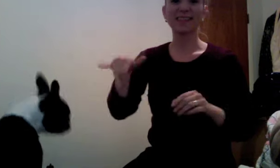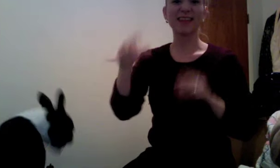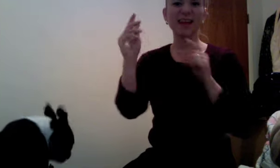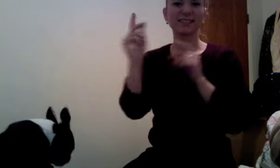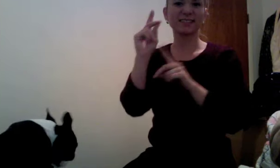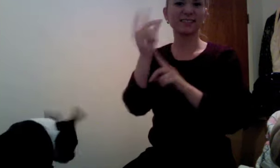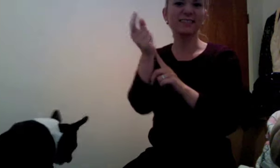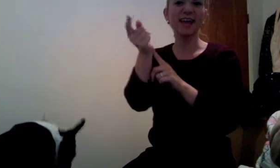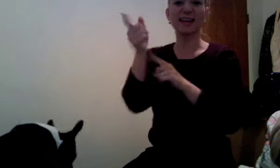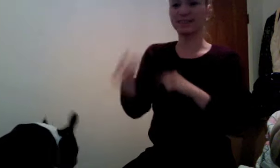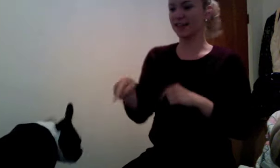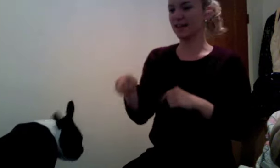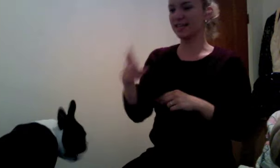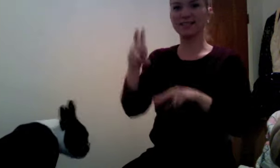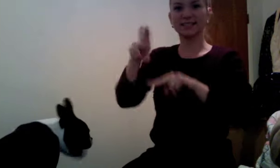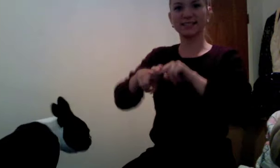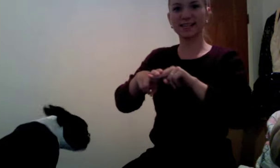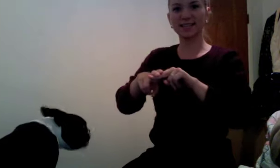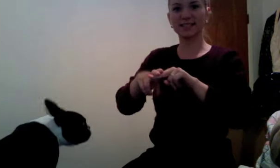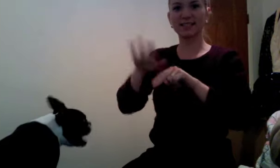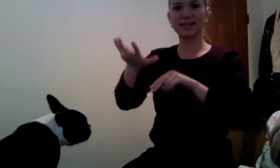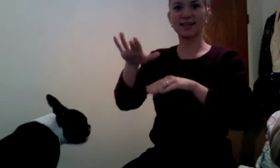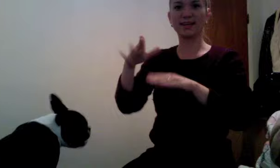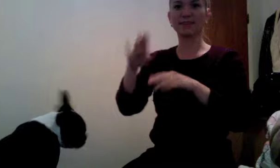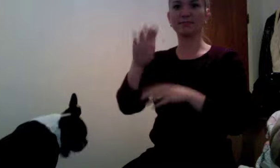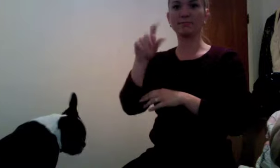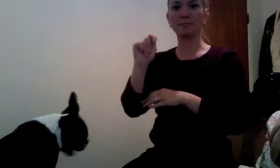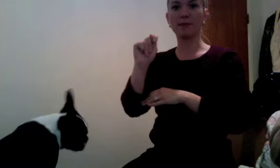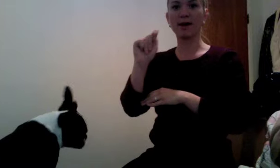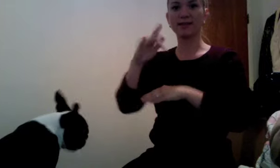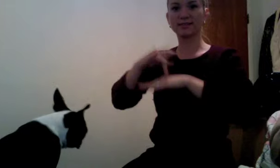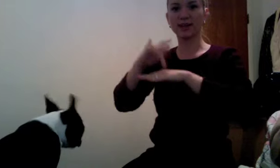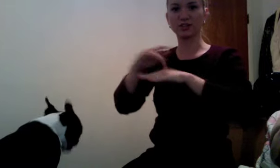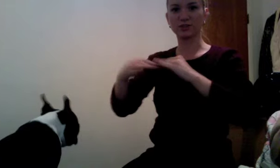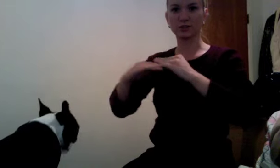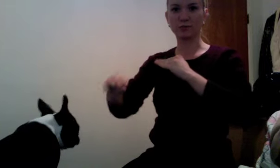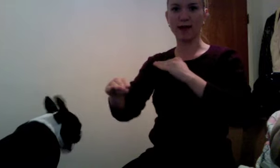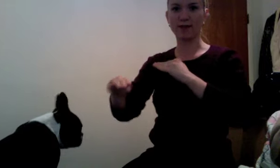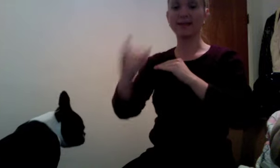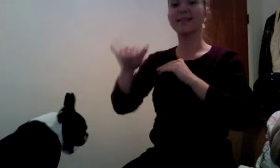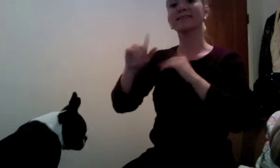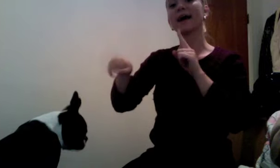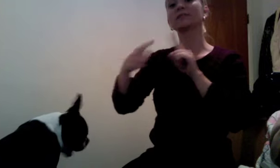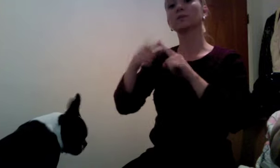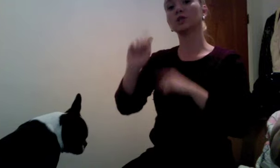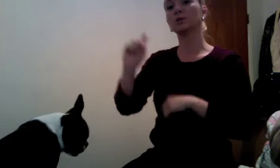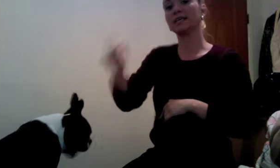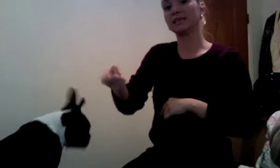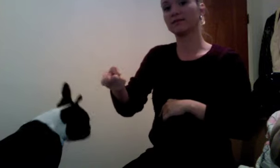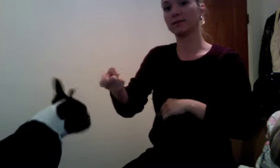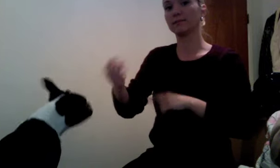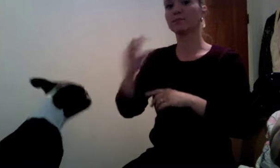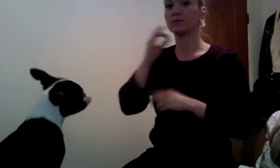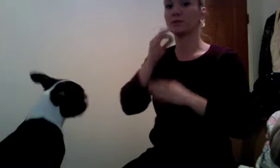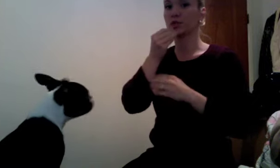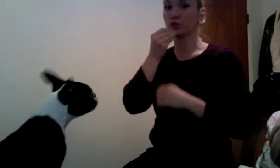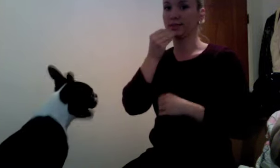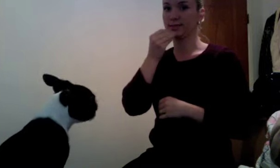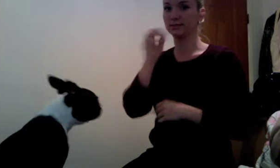That second that he sits and his butt touches the ground, that's when you give him the treat,